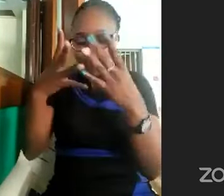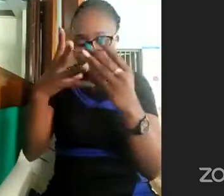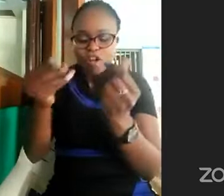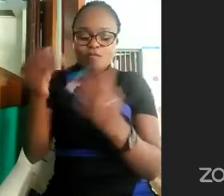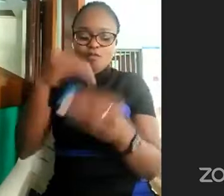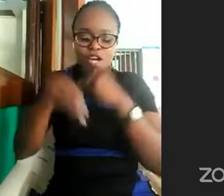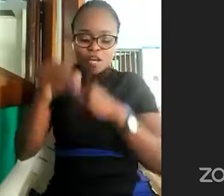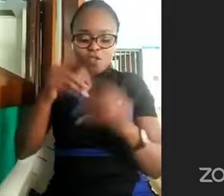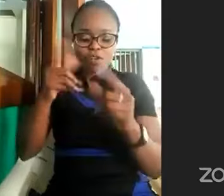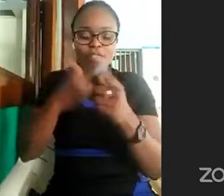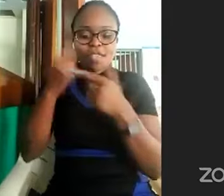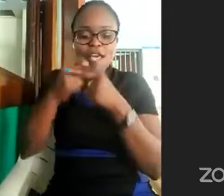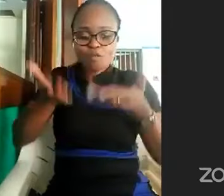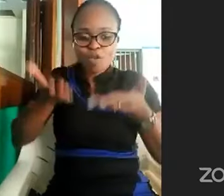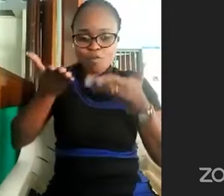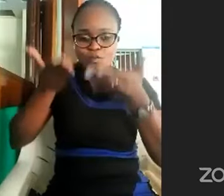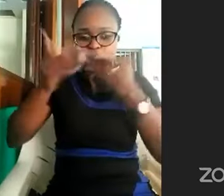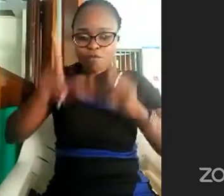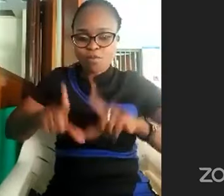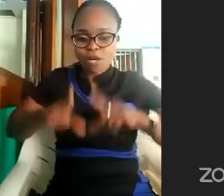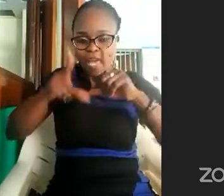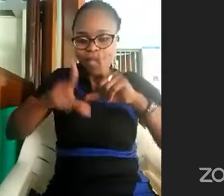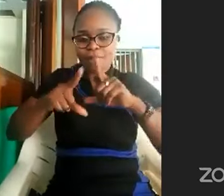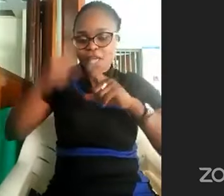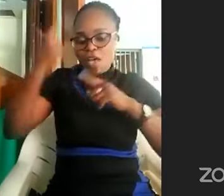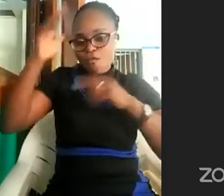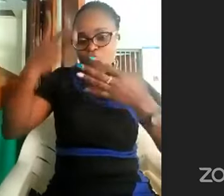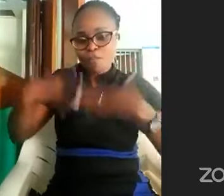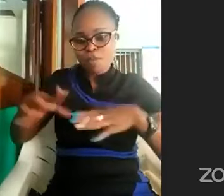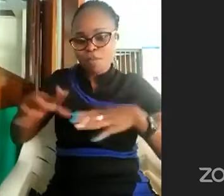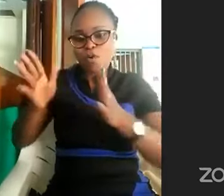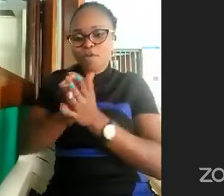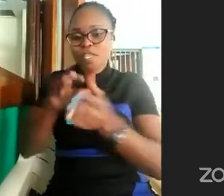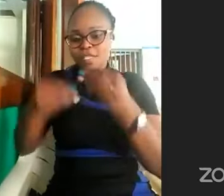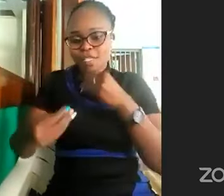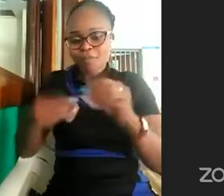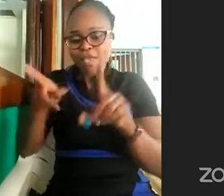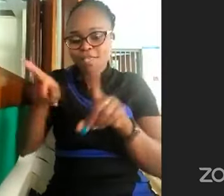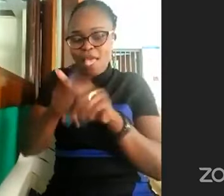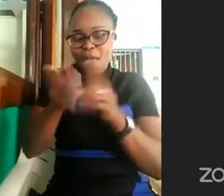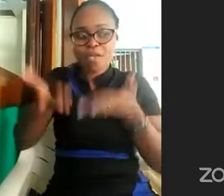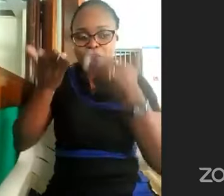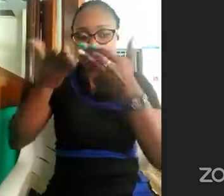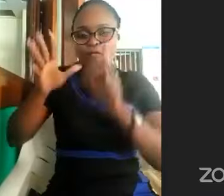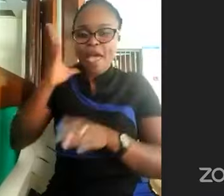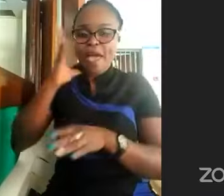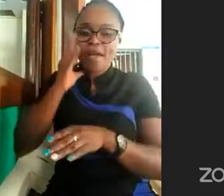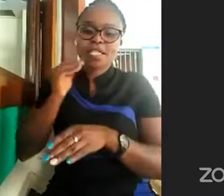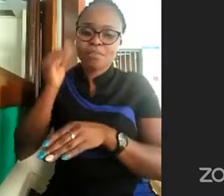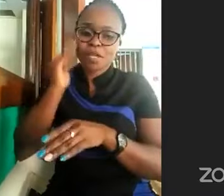their lives experience of this marginalized group. Thank you.